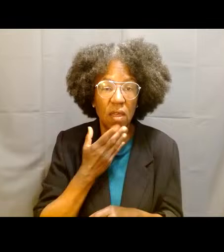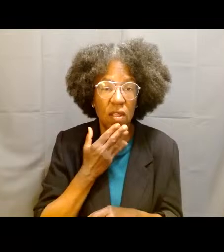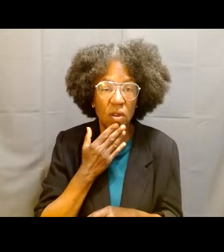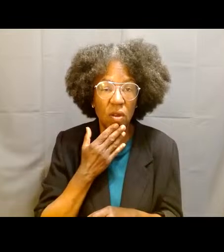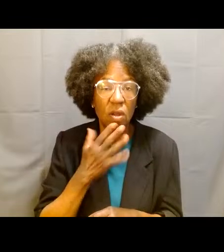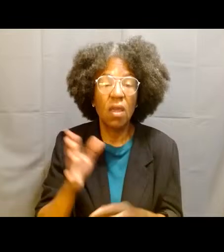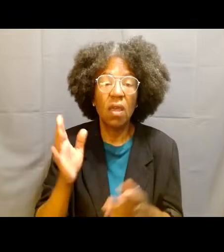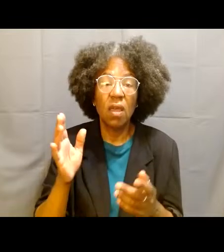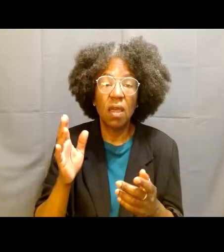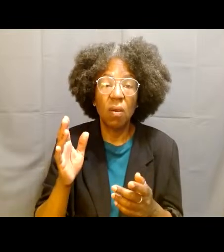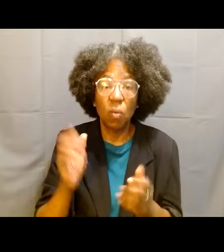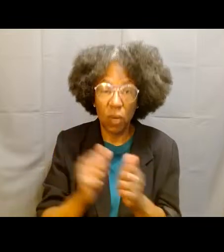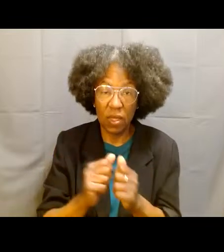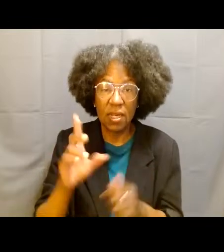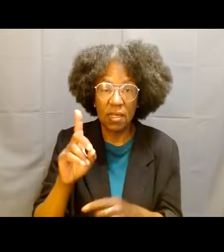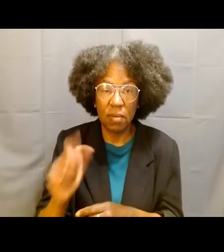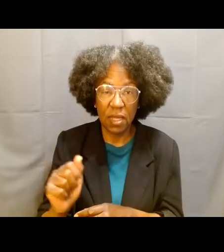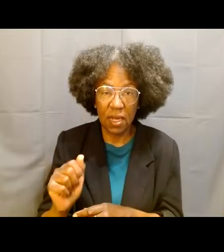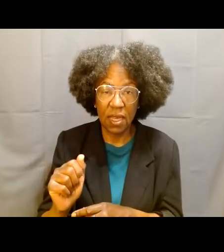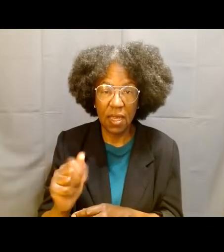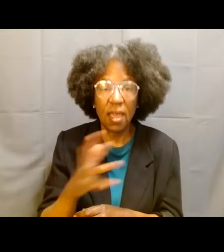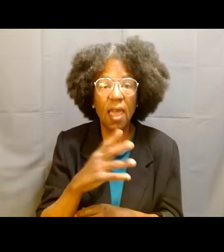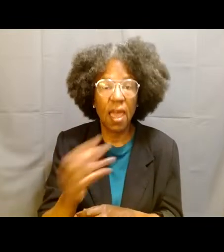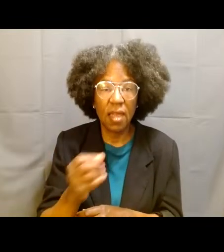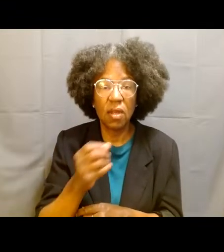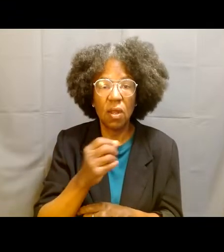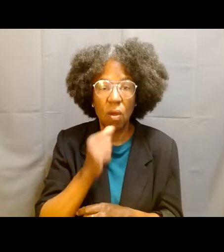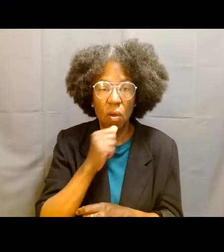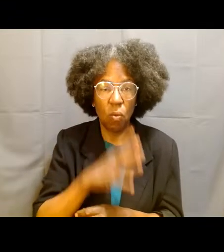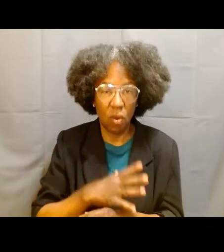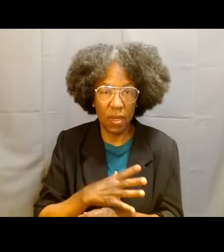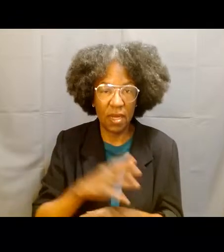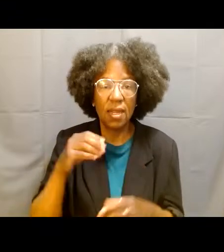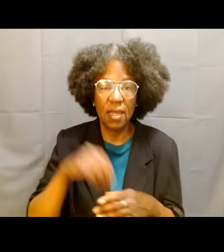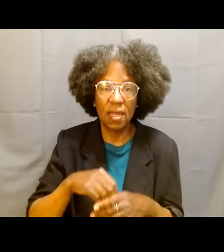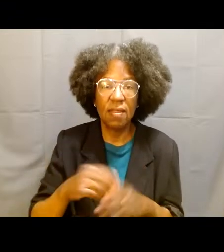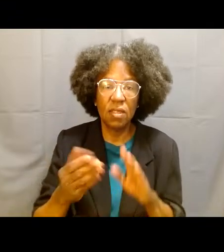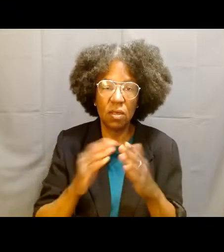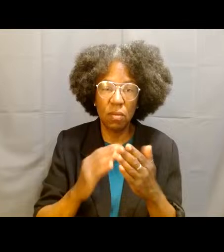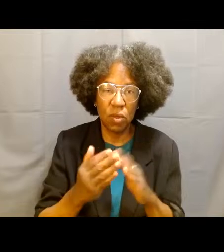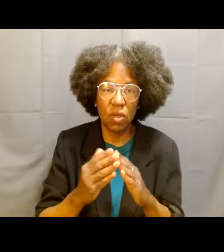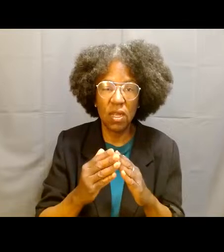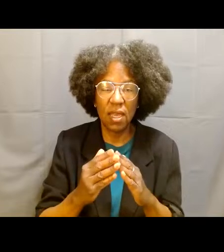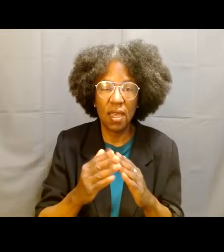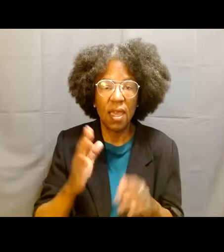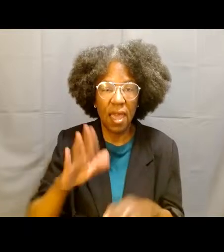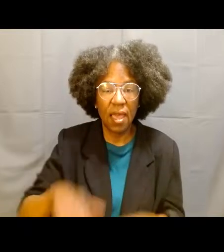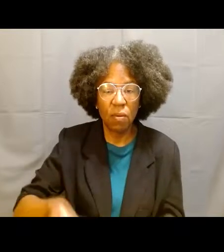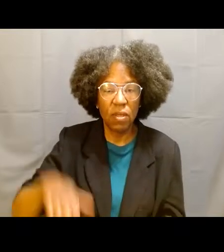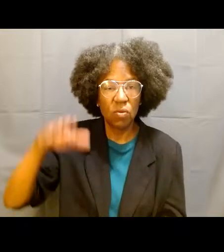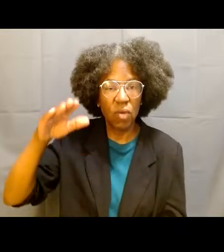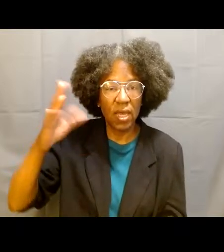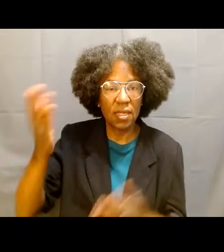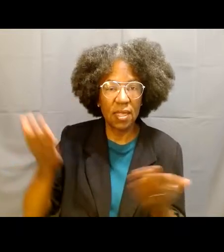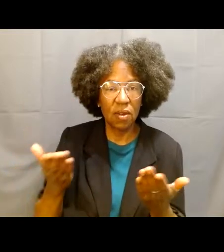woman in this community that has been born and raised here. It hasn't always been easy,